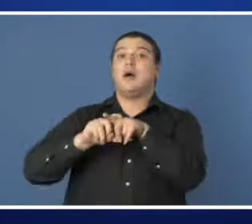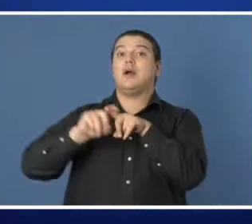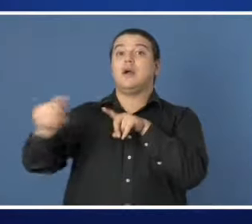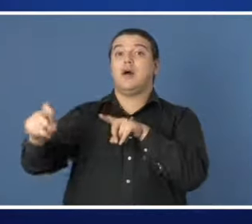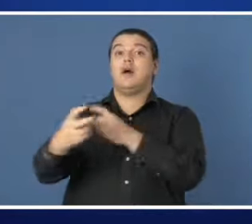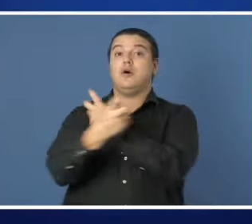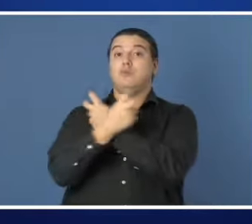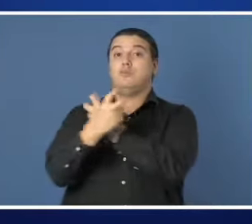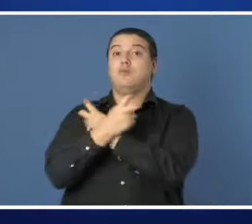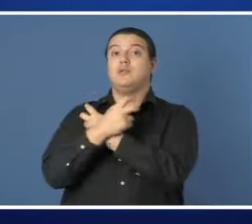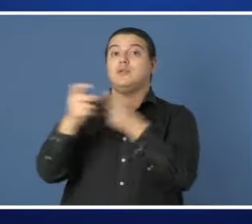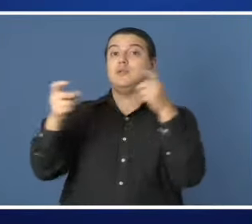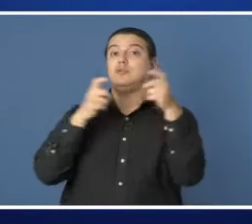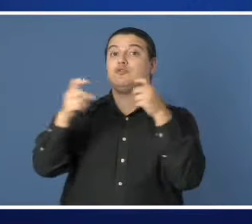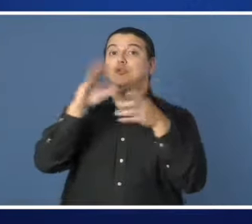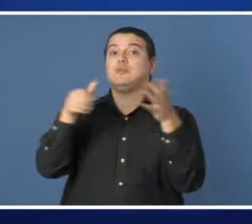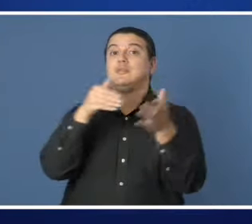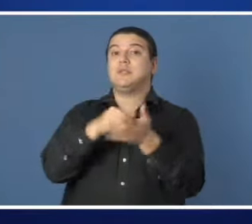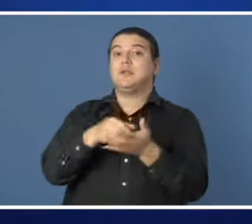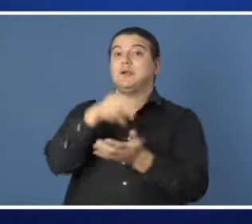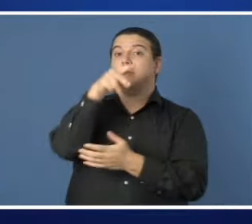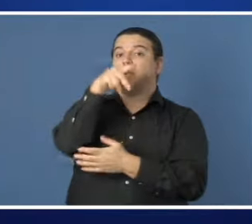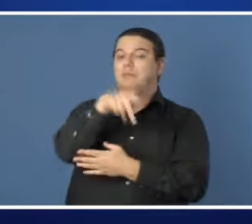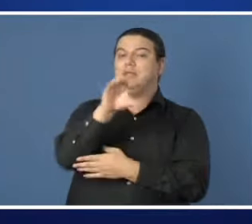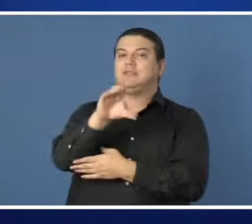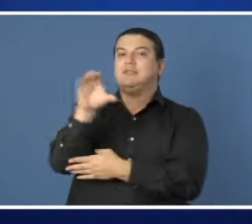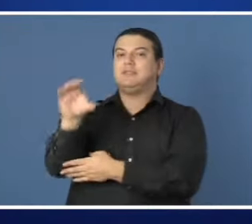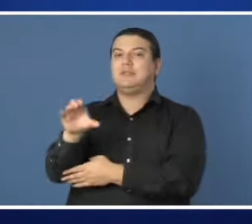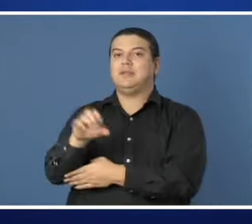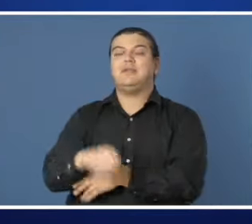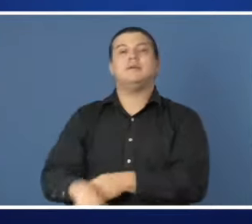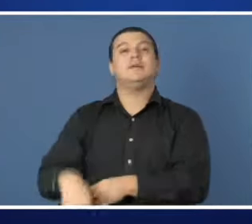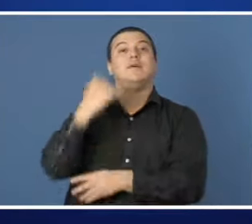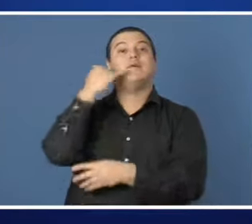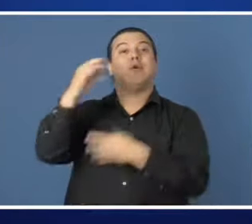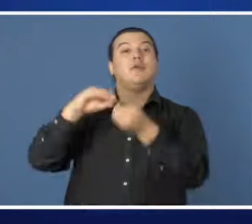Call the Poison Control Center at